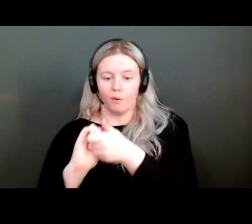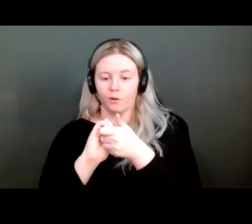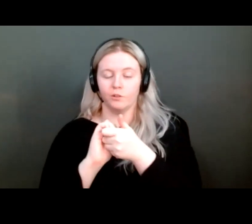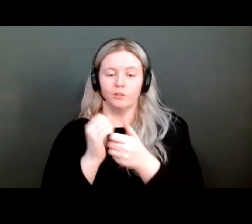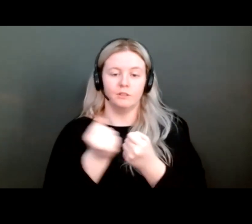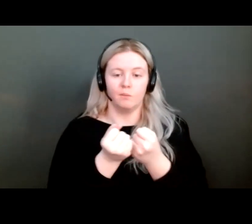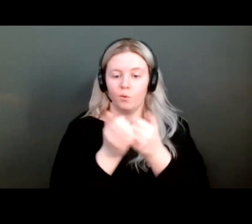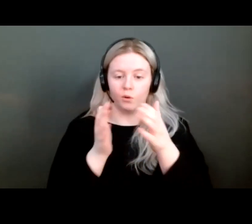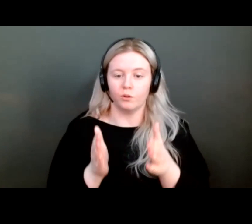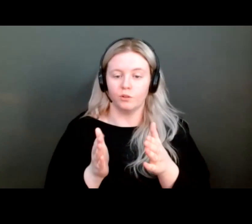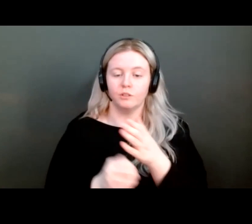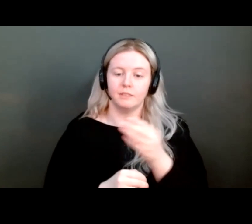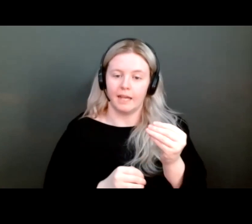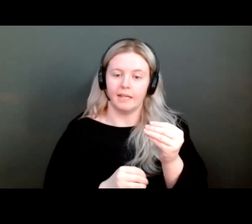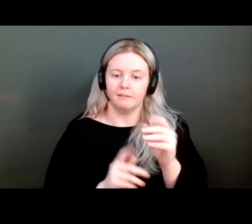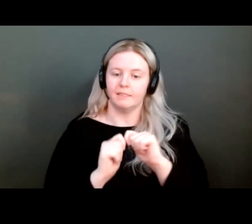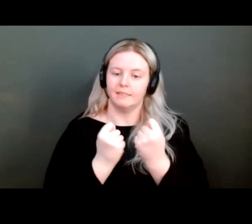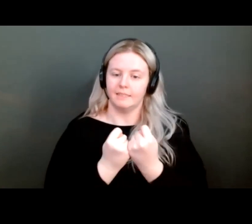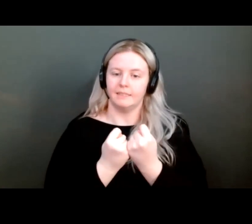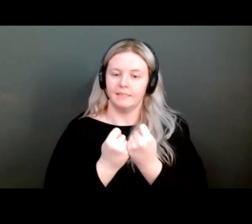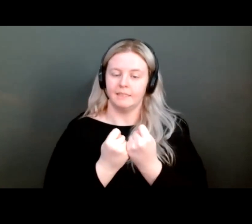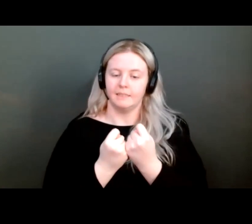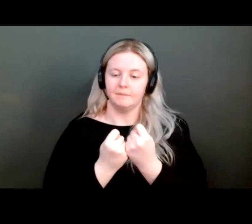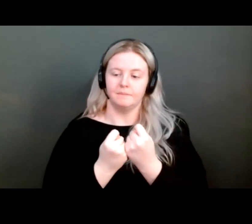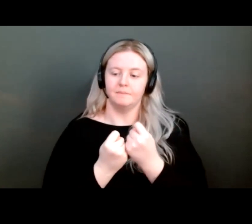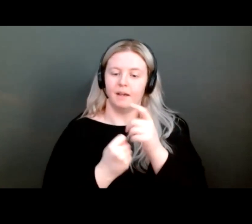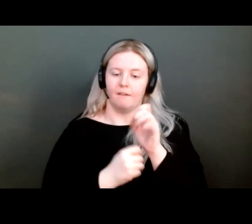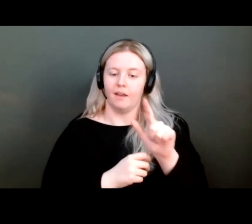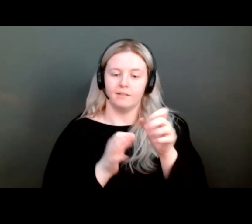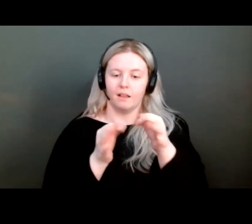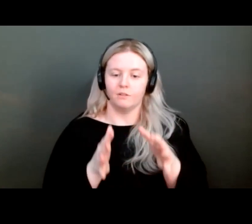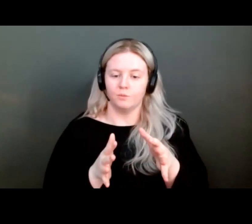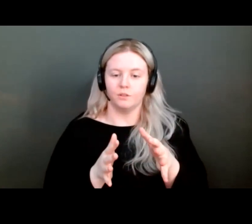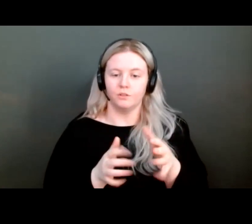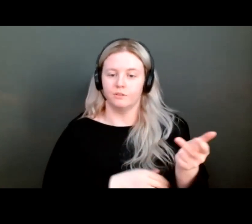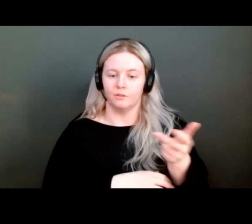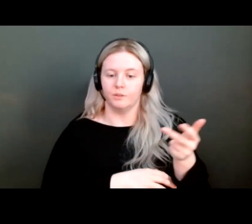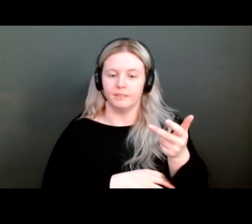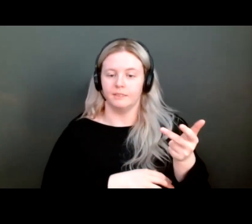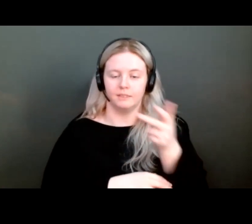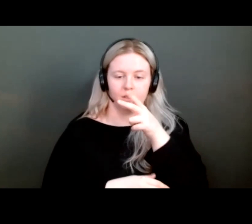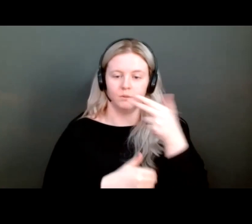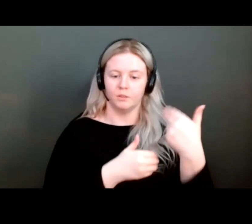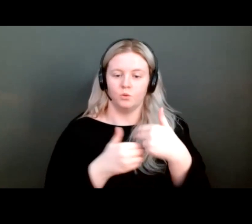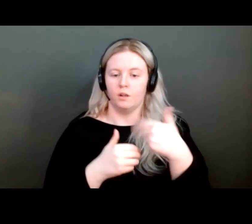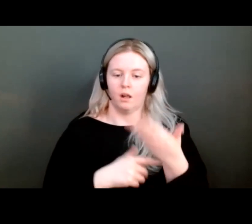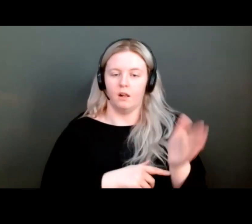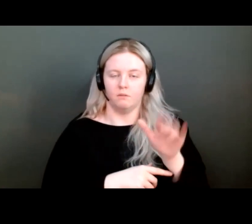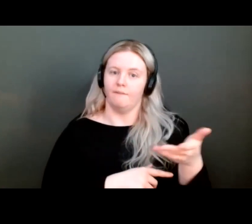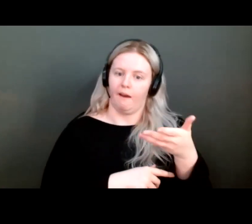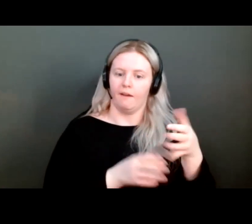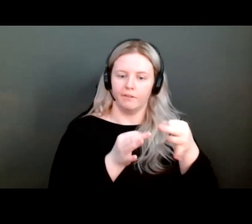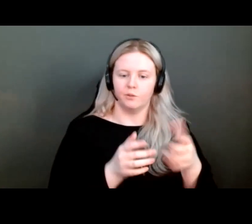supporters, and especially our team of dynamic ASL interpreters who are joined throughout the day today. This